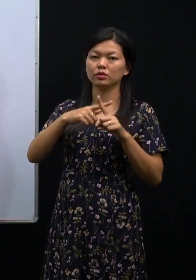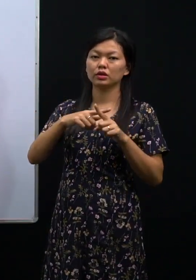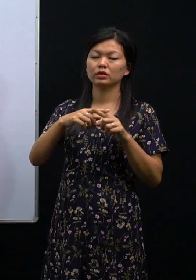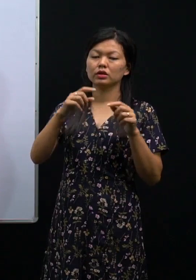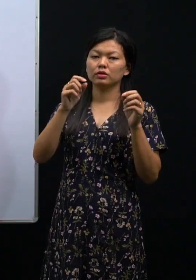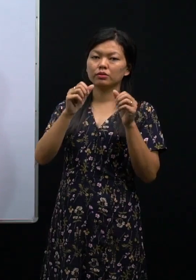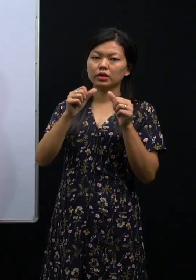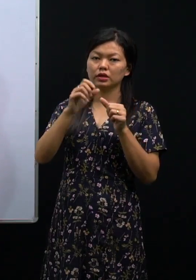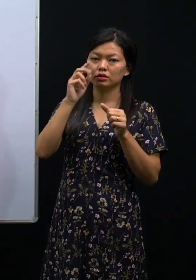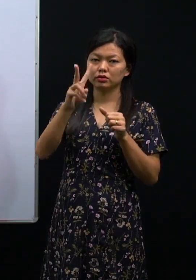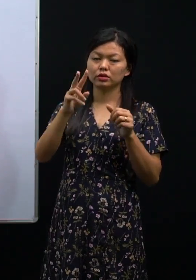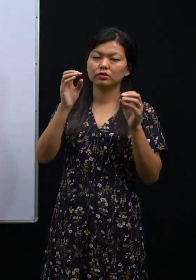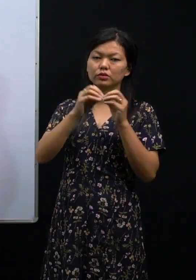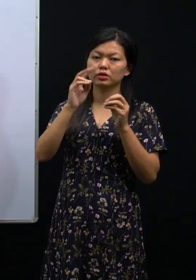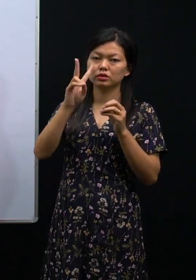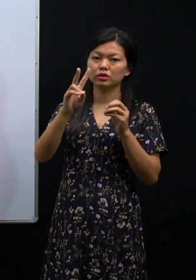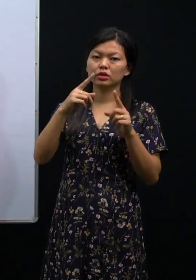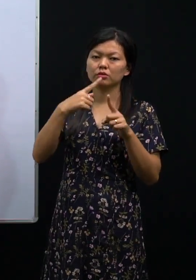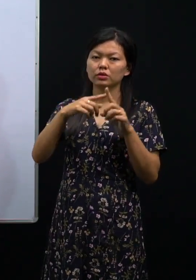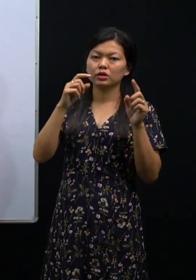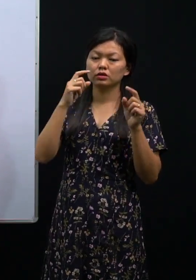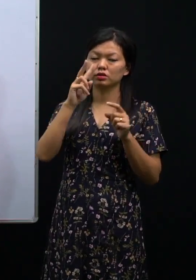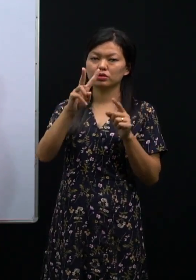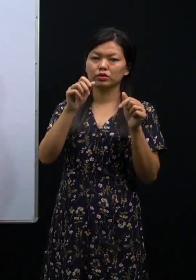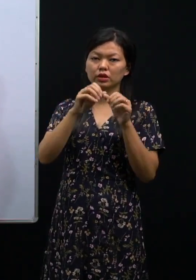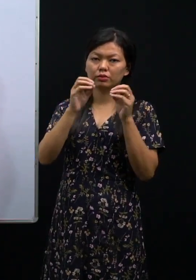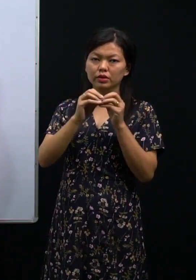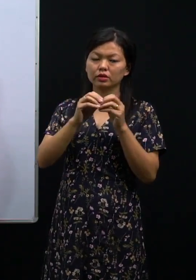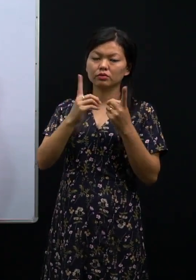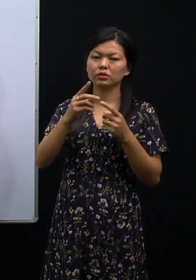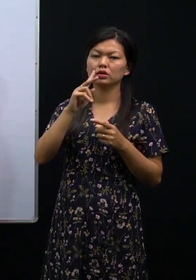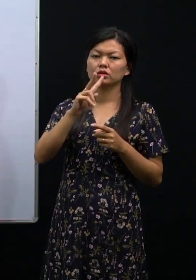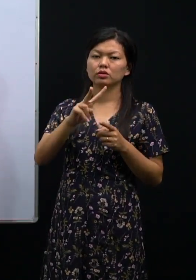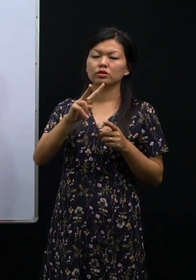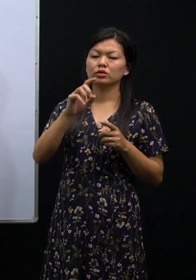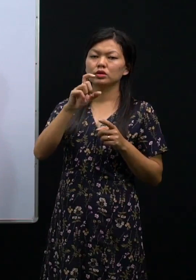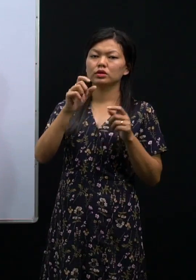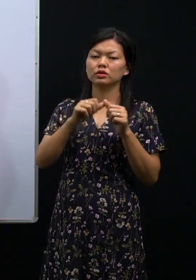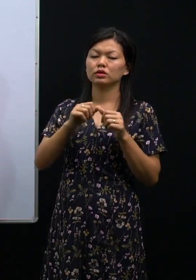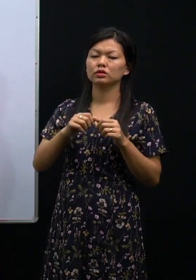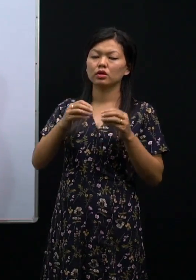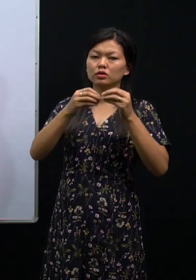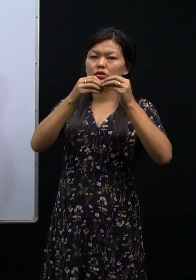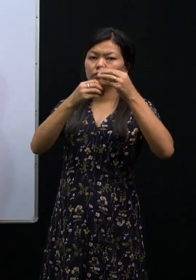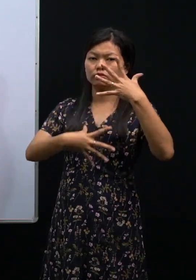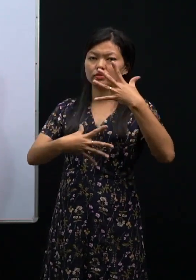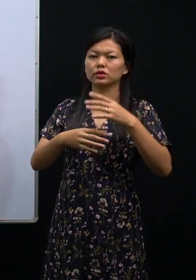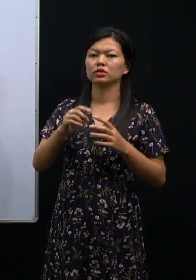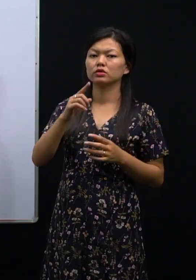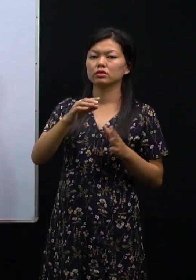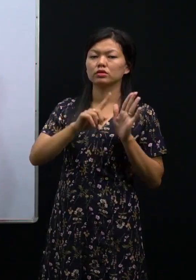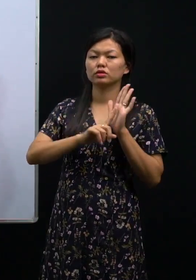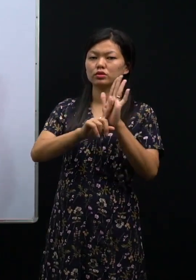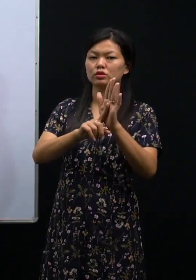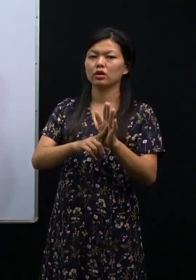C square plus 2AB plus 2BC plus 2CA. That formula you have to apply here, okay? That's called expand, okay?